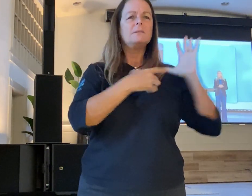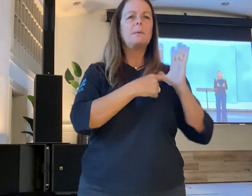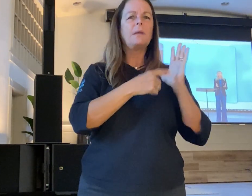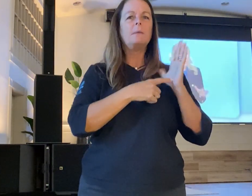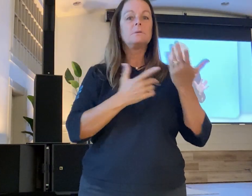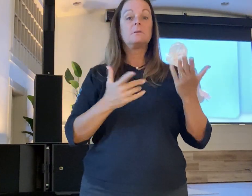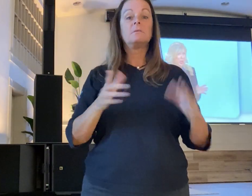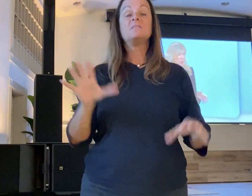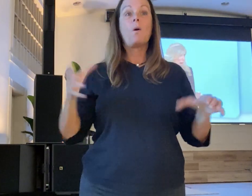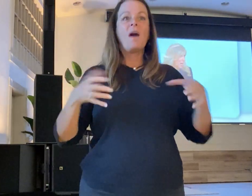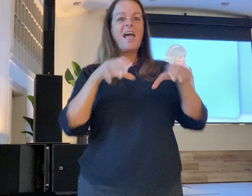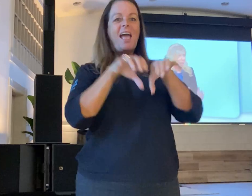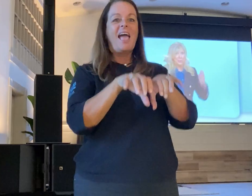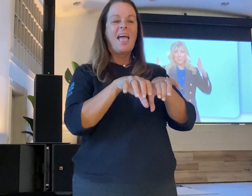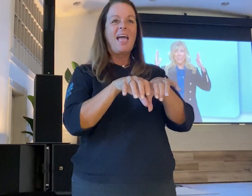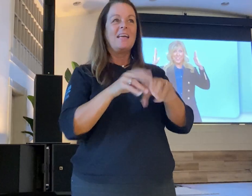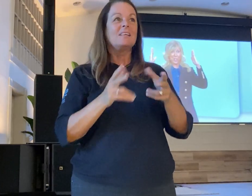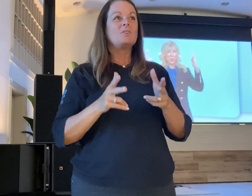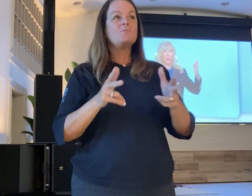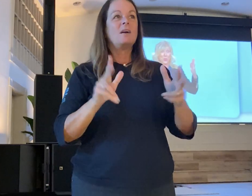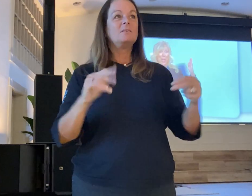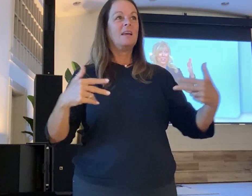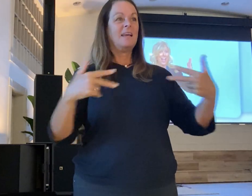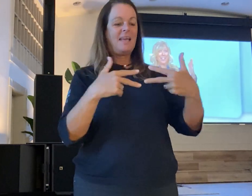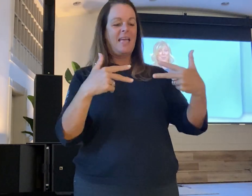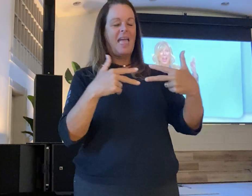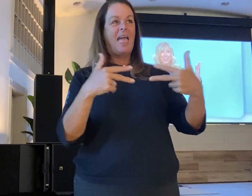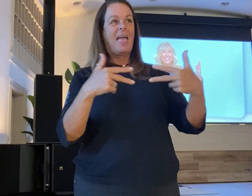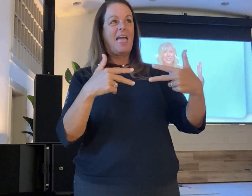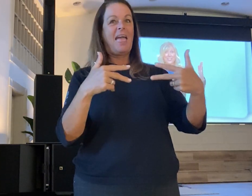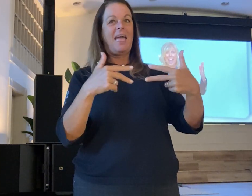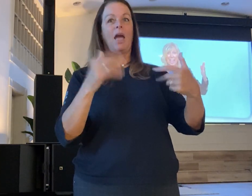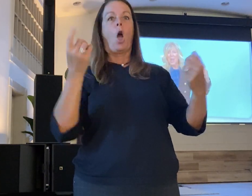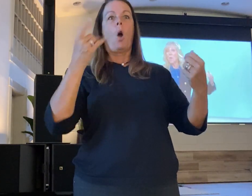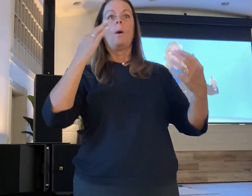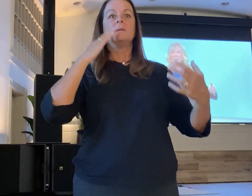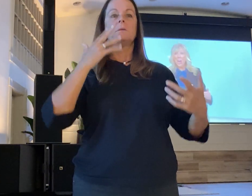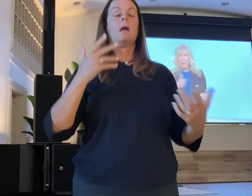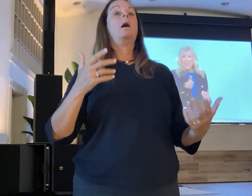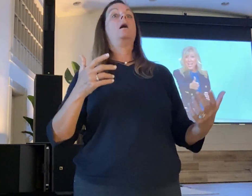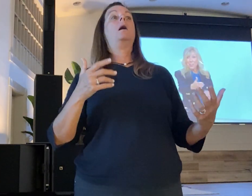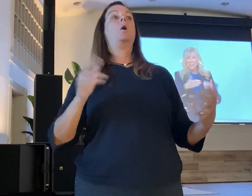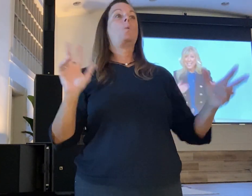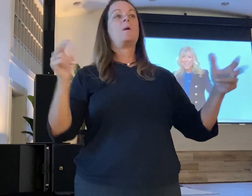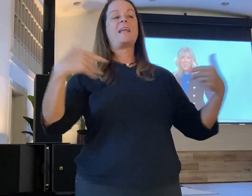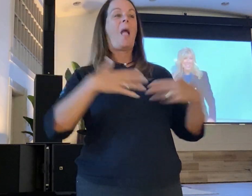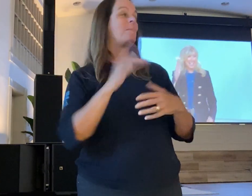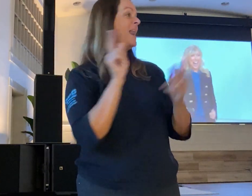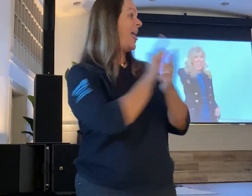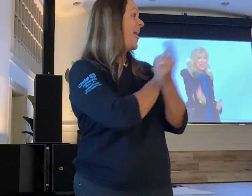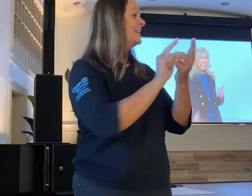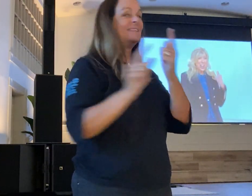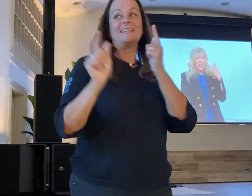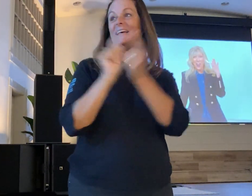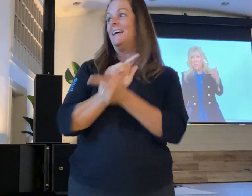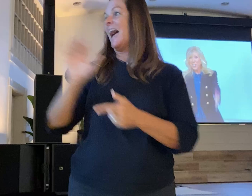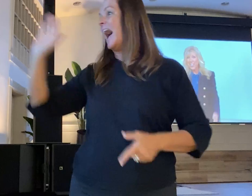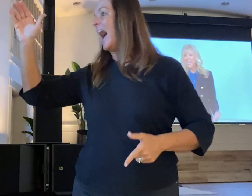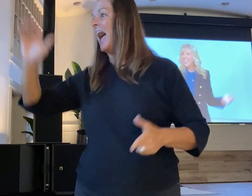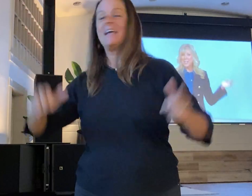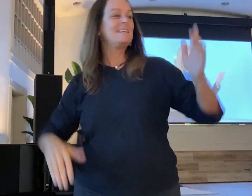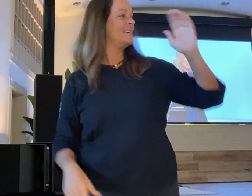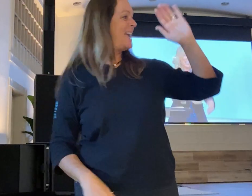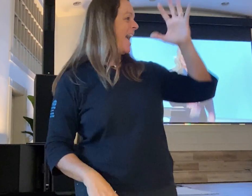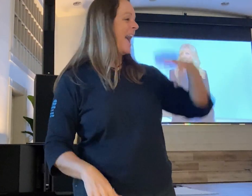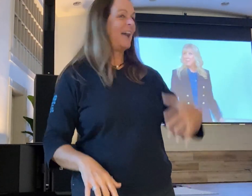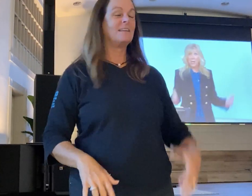so they decided, and they said, hey, we're going to build our garage so it's facing your garage. And so every single day when we come in or leave, we're going to say hi to each other